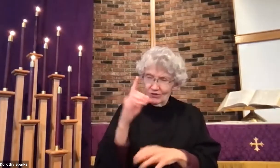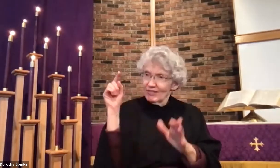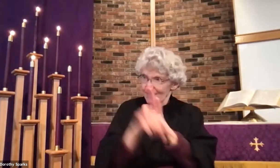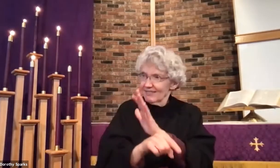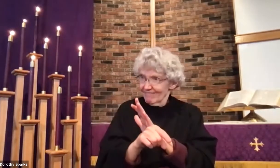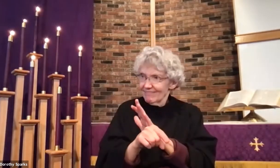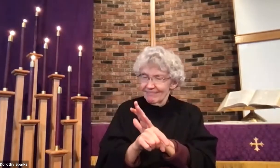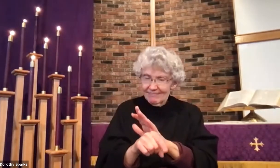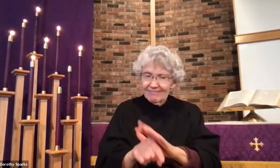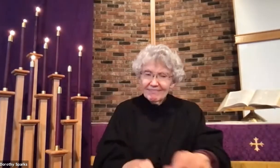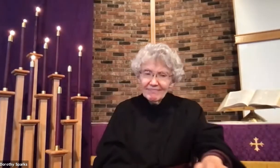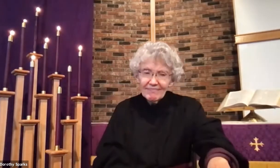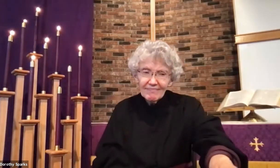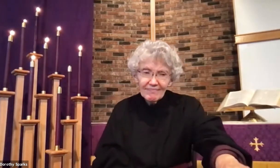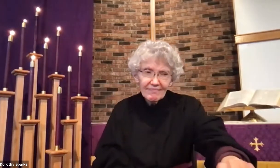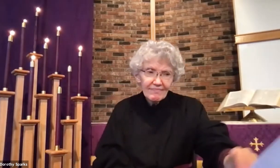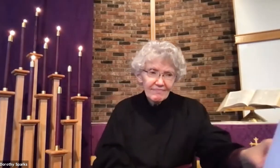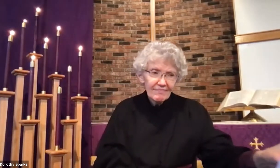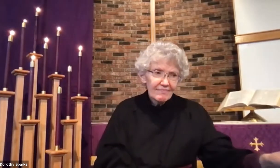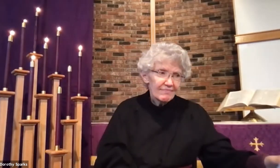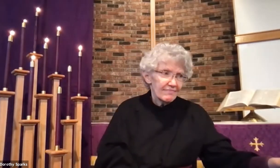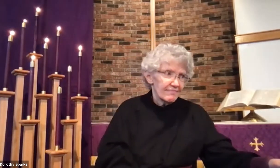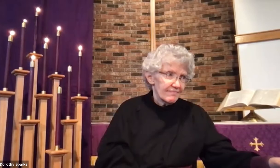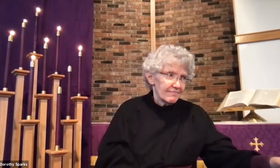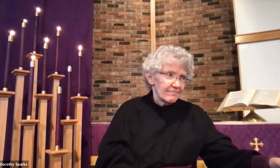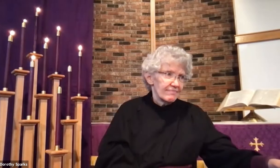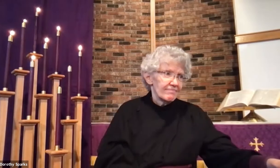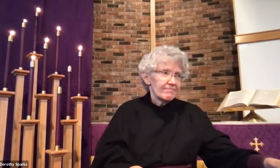Jerusalem, Jerusalem, you kill the prophets